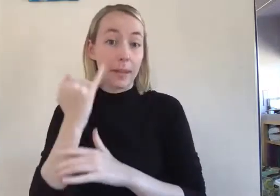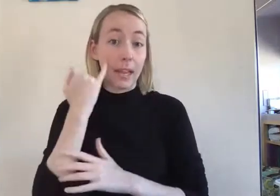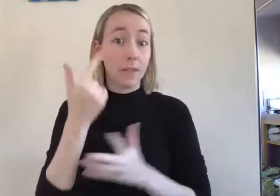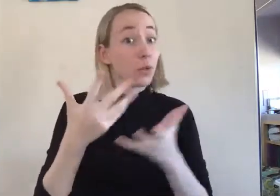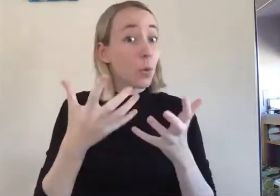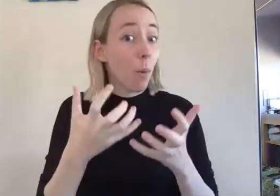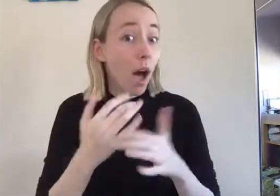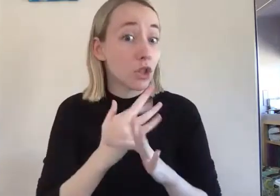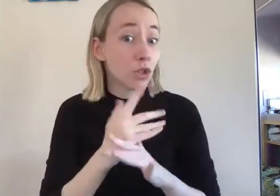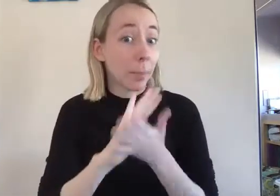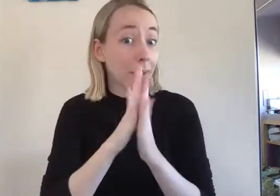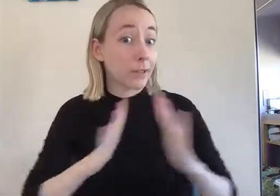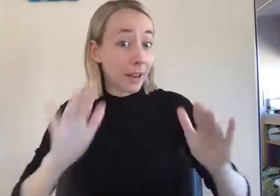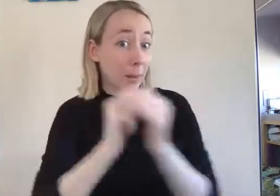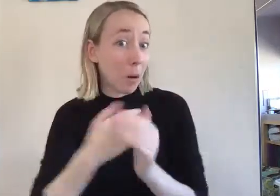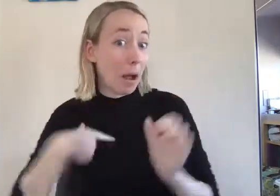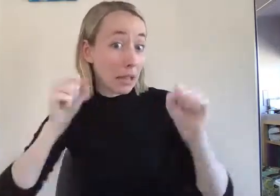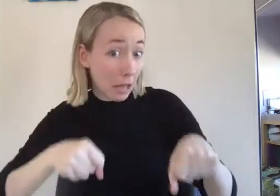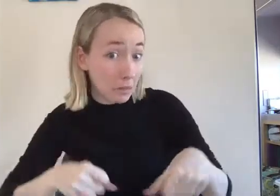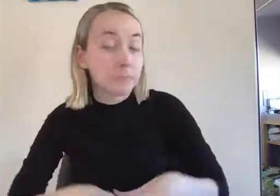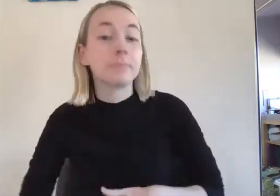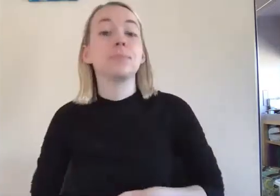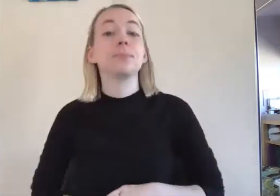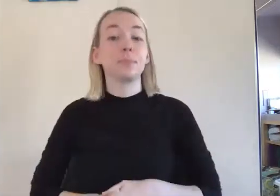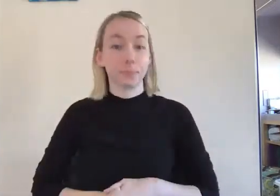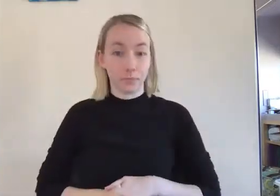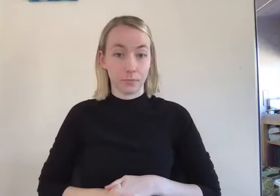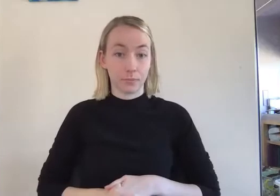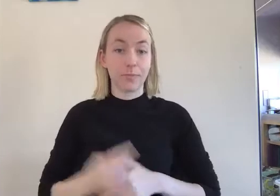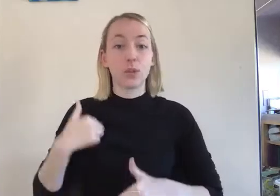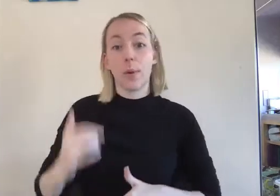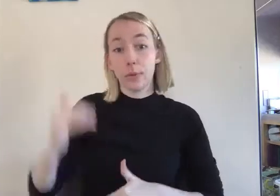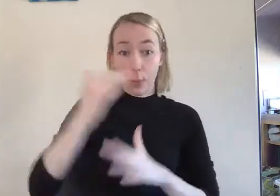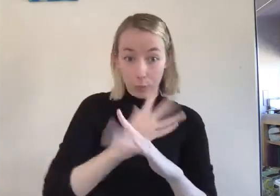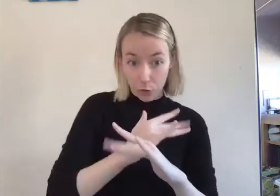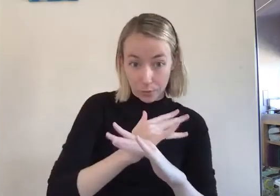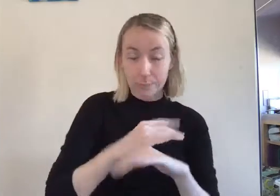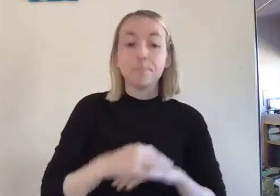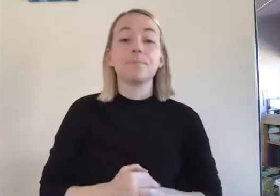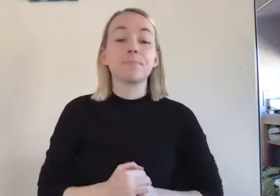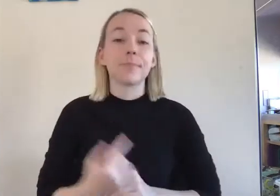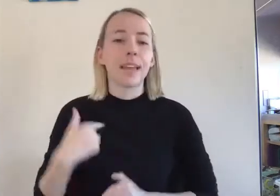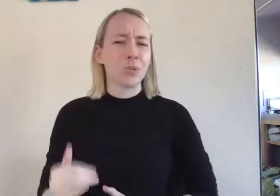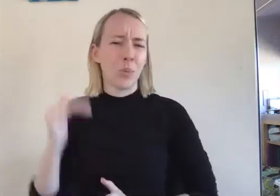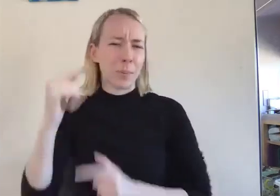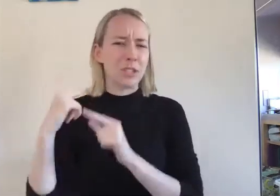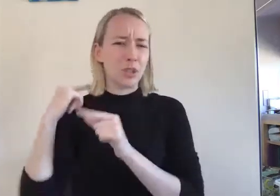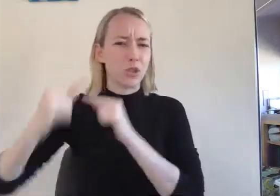the German Serenity Prayer at some point, let me know. And I grew up in a generation of